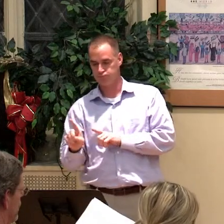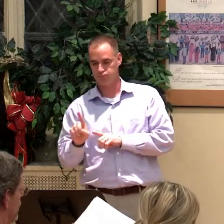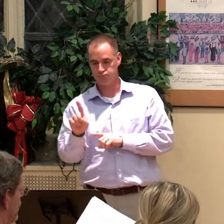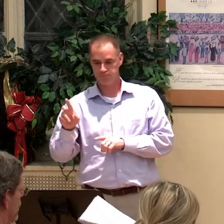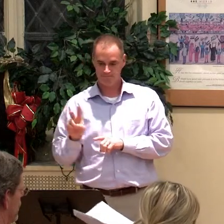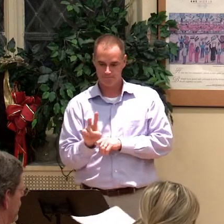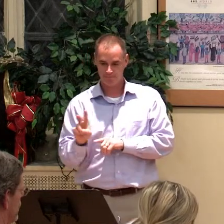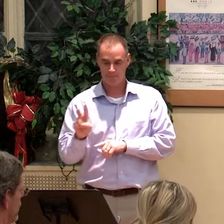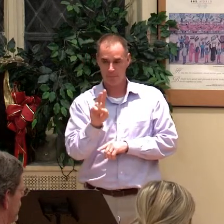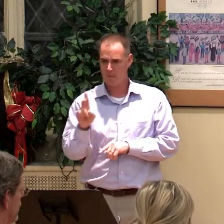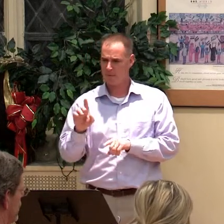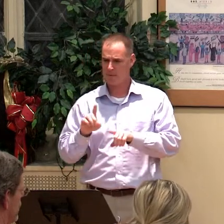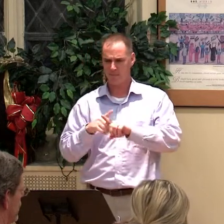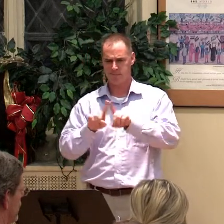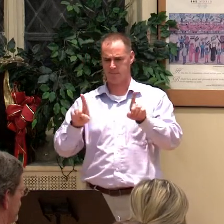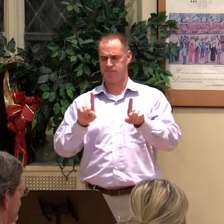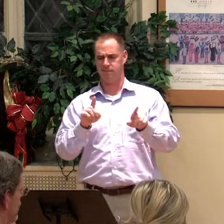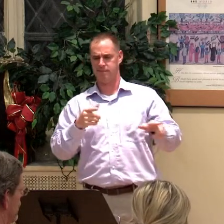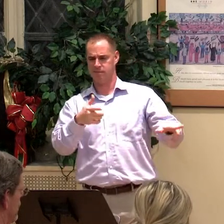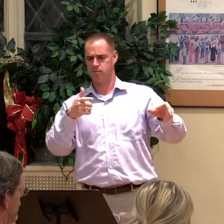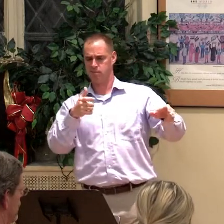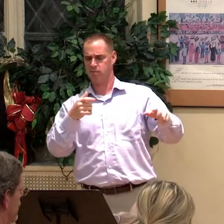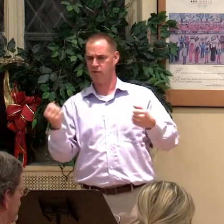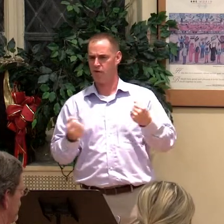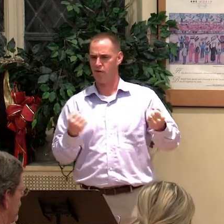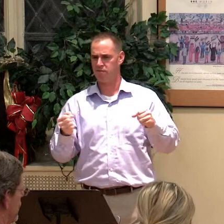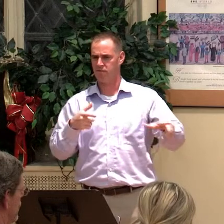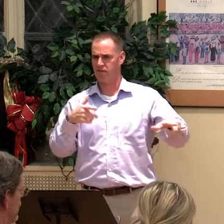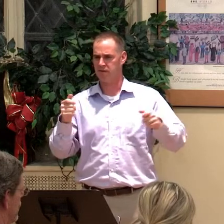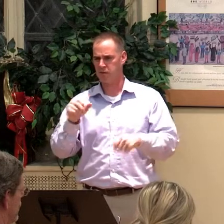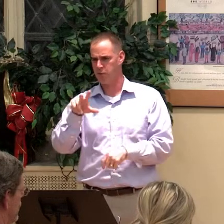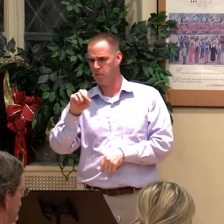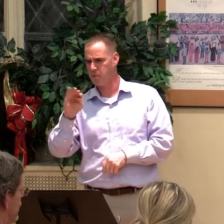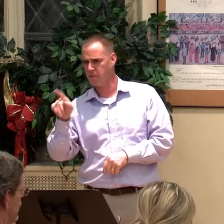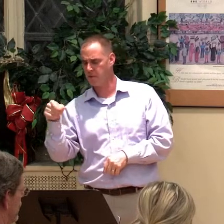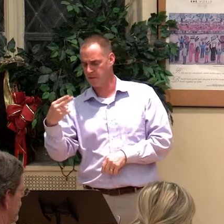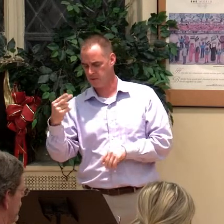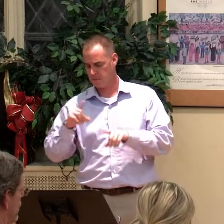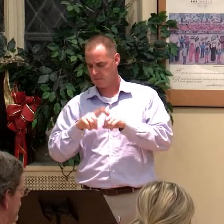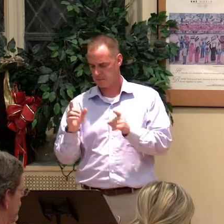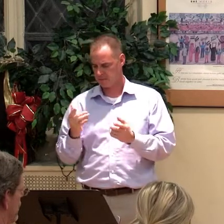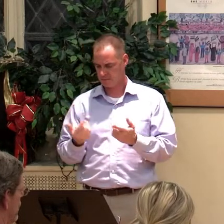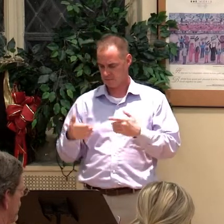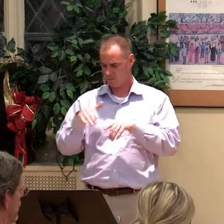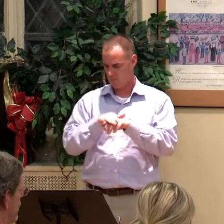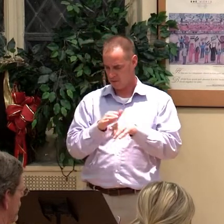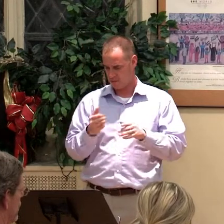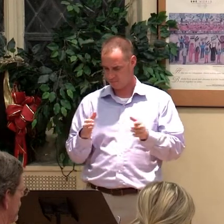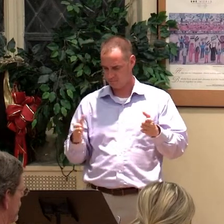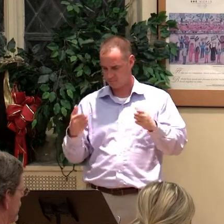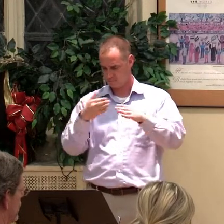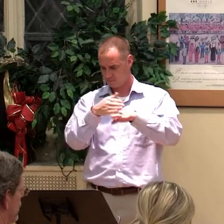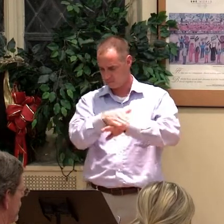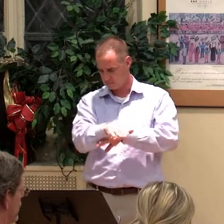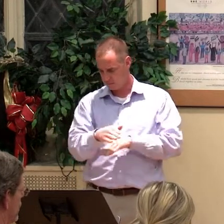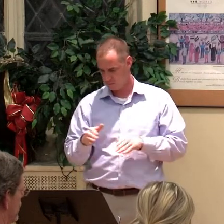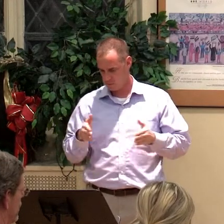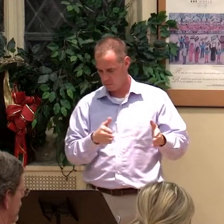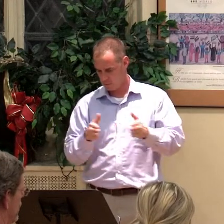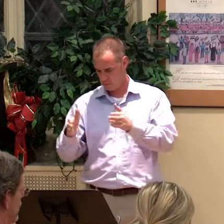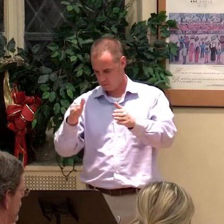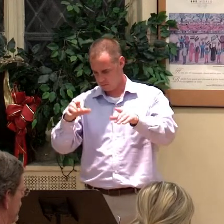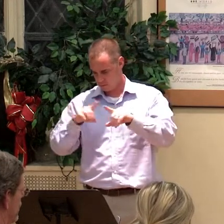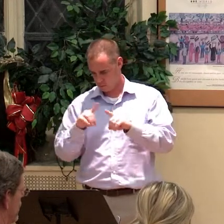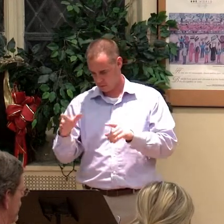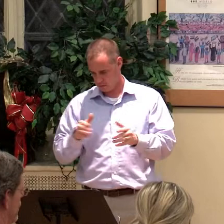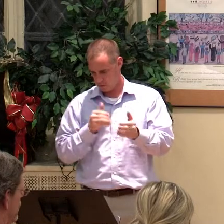30. We'd drive to the place where one road overlapped the other, and we'd try to time how long we could make it from one